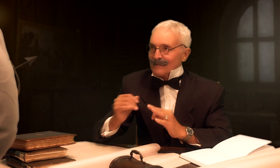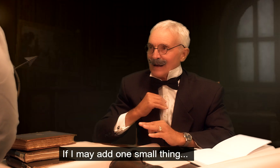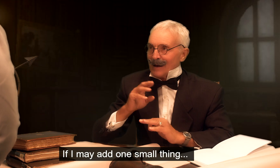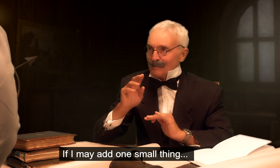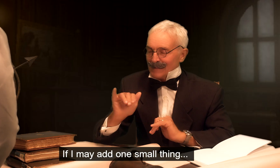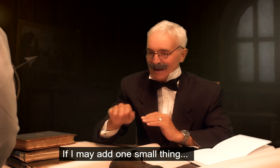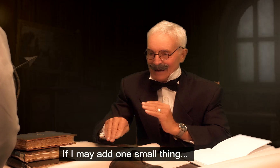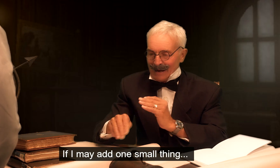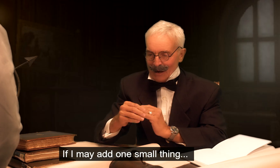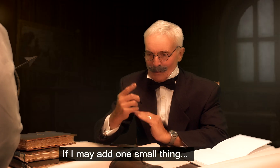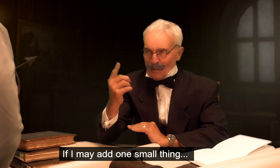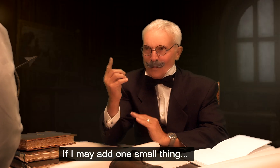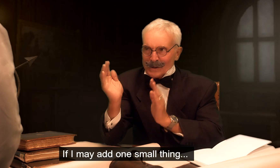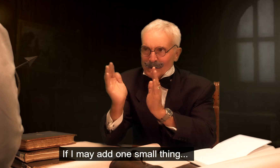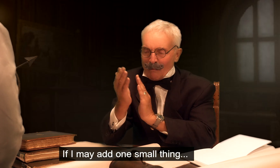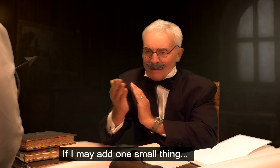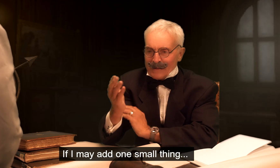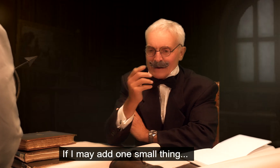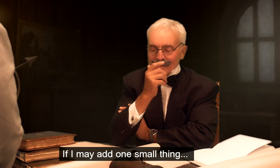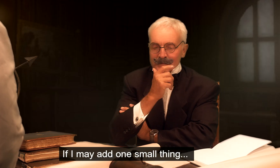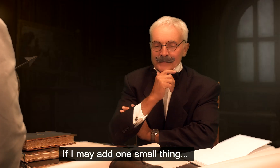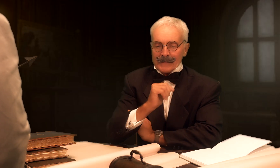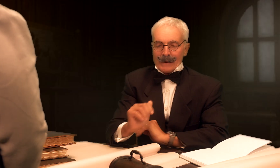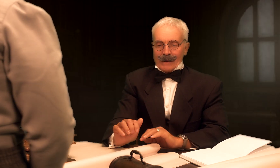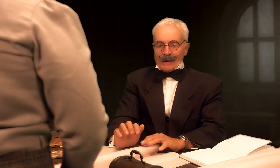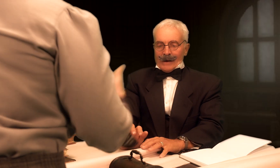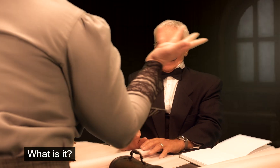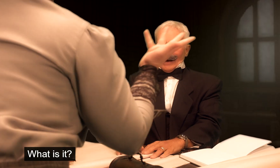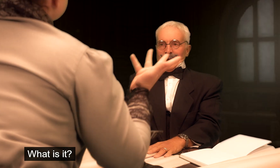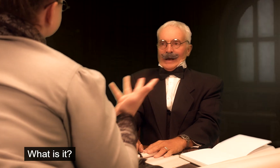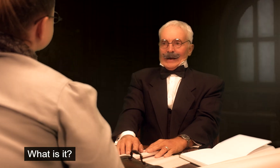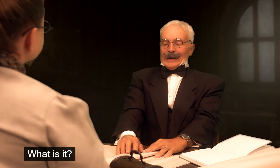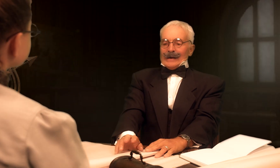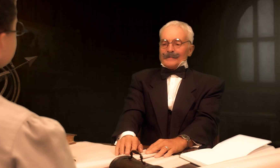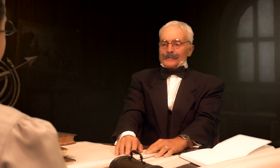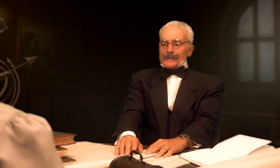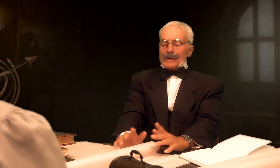If I may add one small thing. What is it?